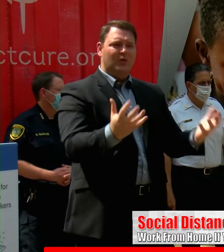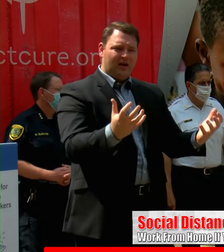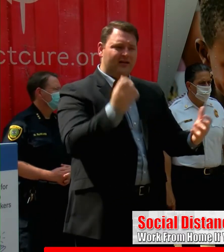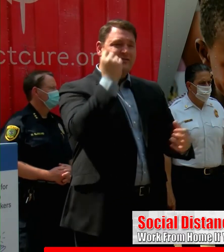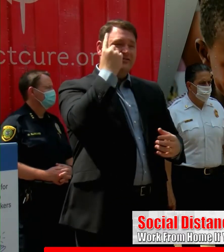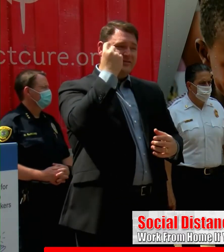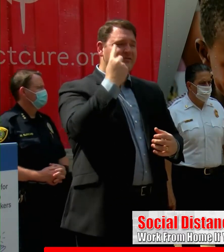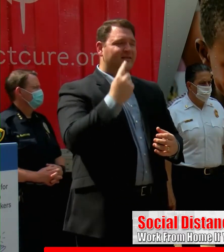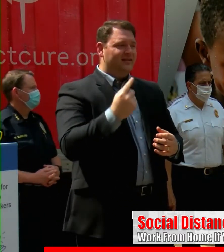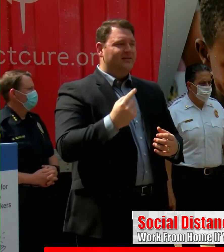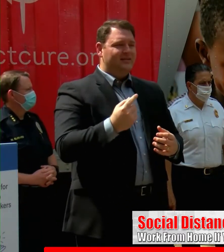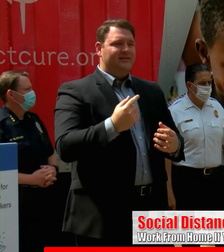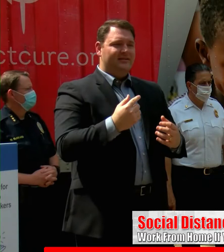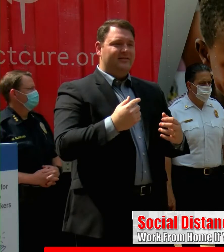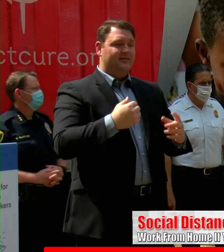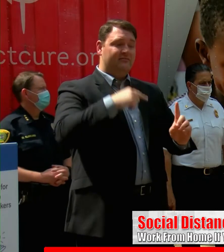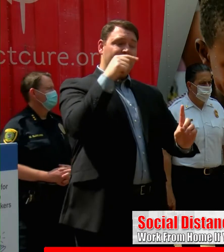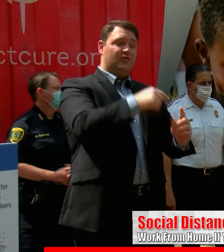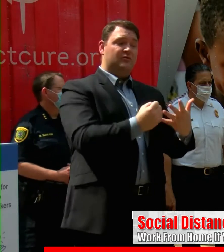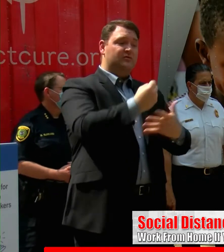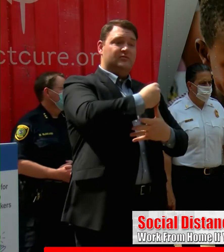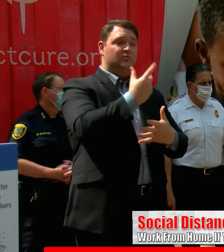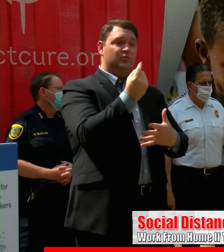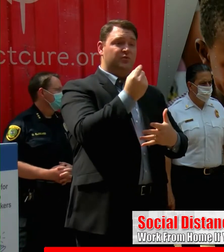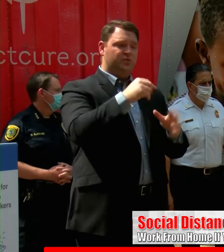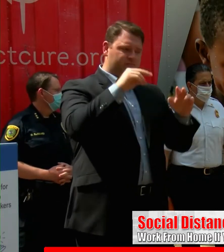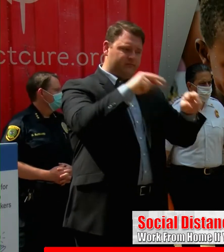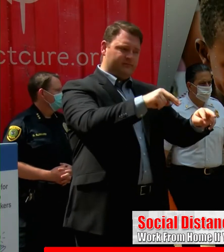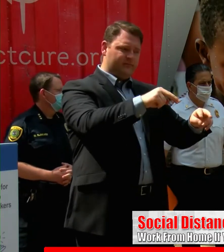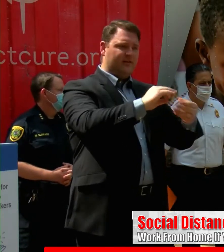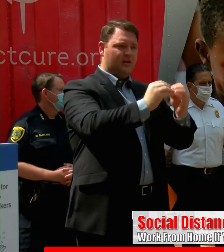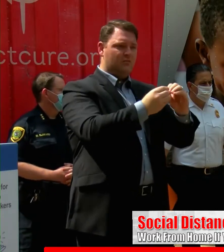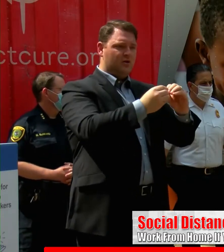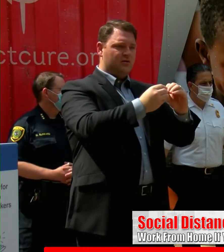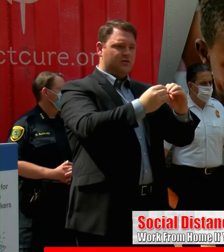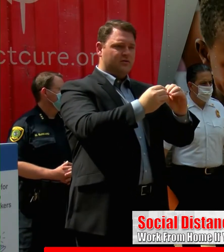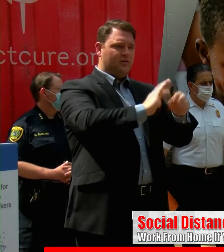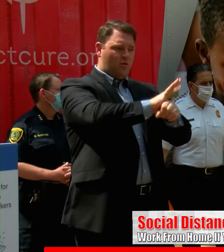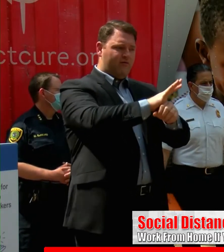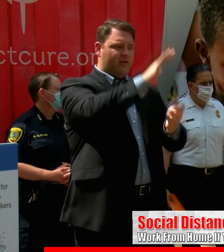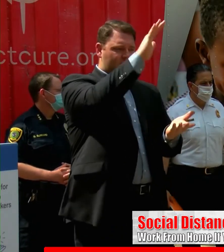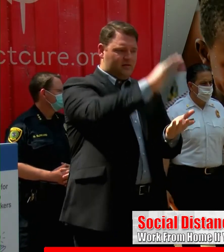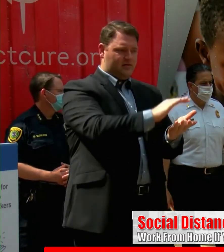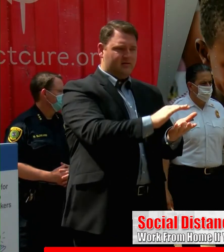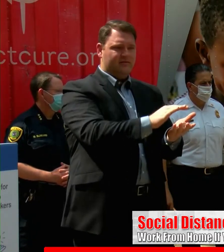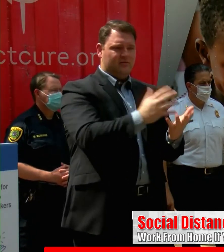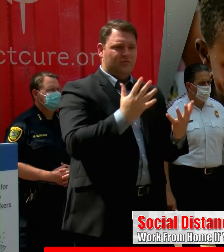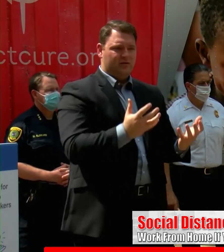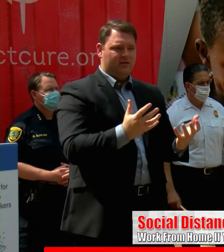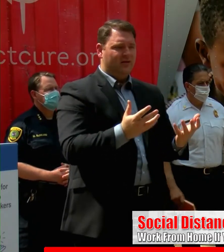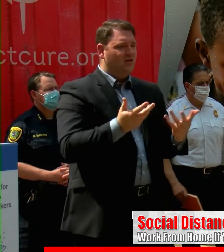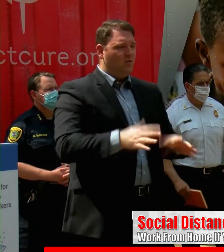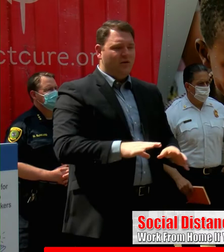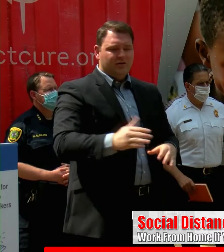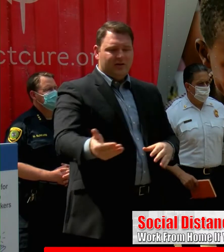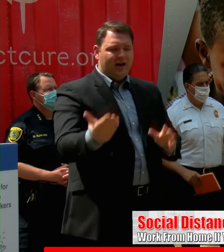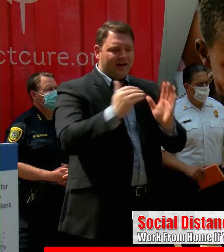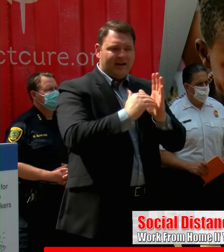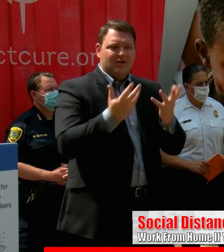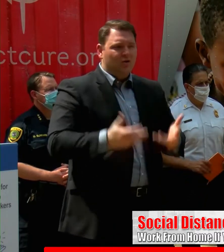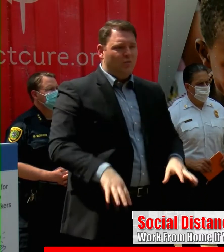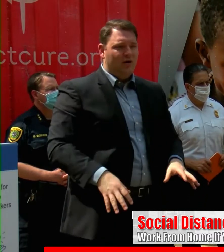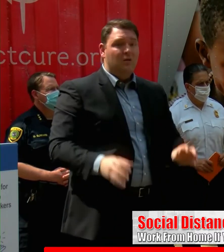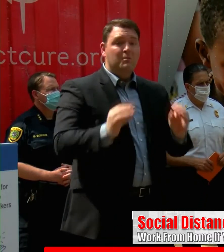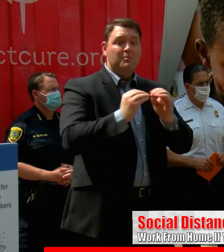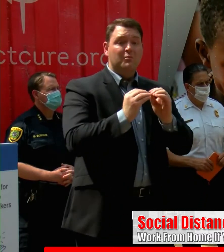the numbers are going down, that we get on the other side of the peak and we stay down. I don't want to see another life being lost to coronavirus. I don't want to